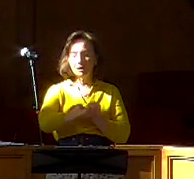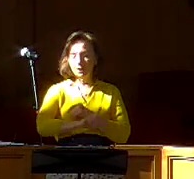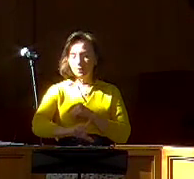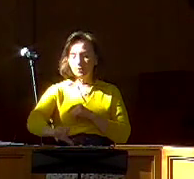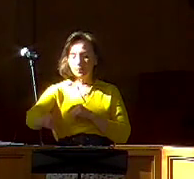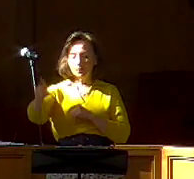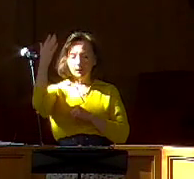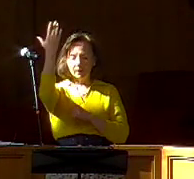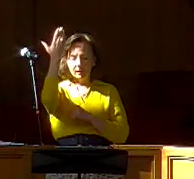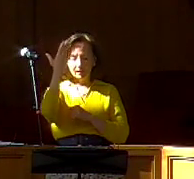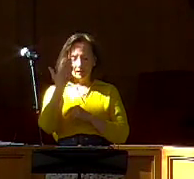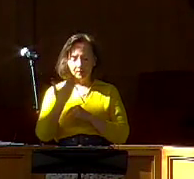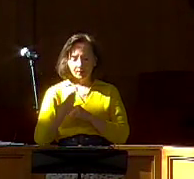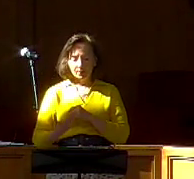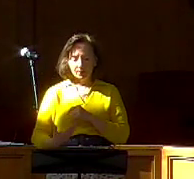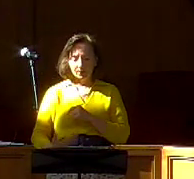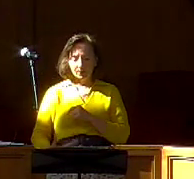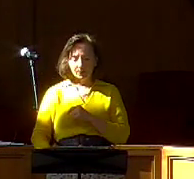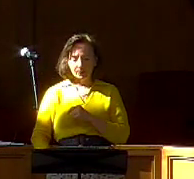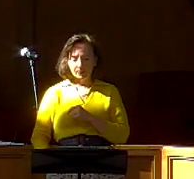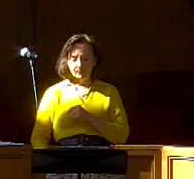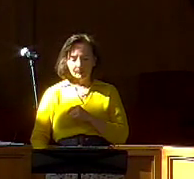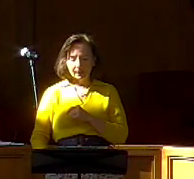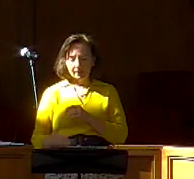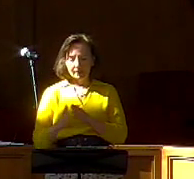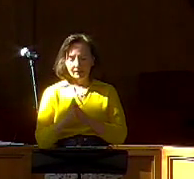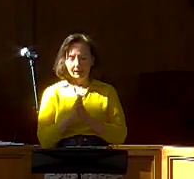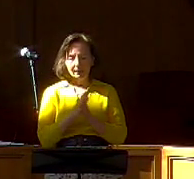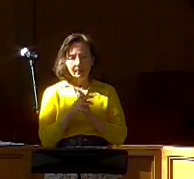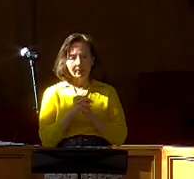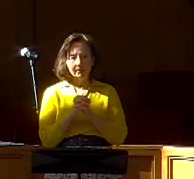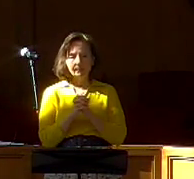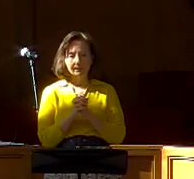faithfulness, Lord, unto me.